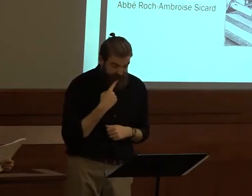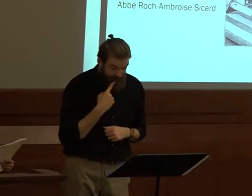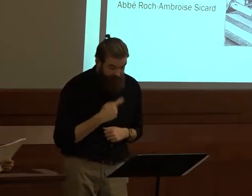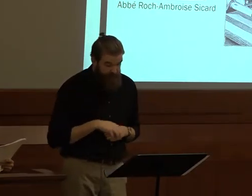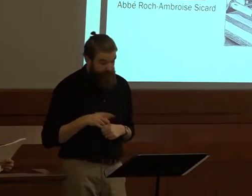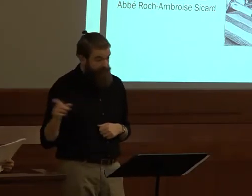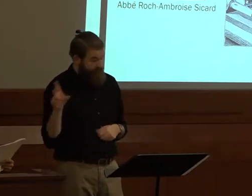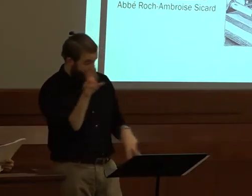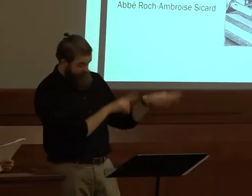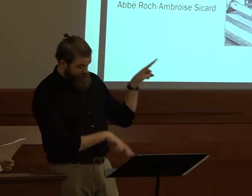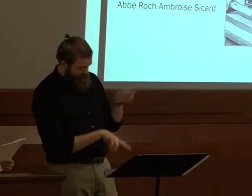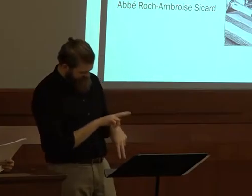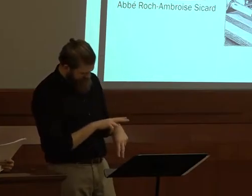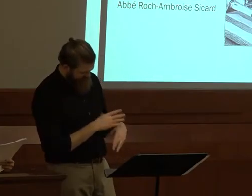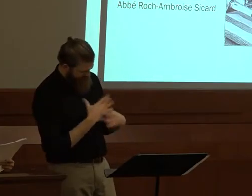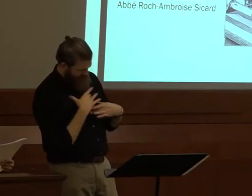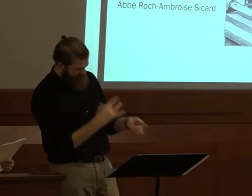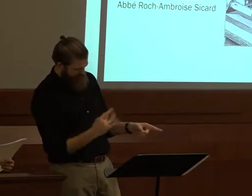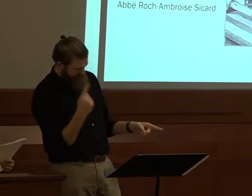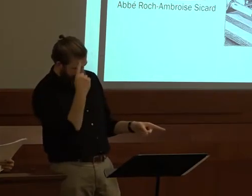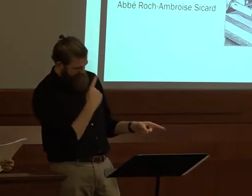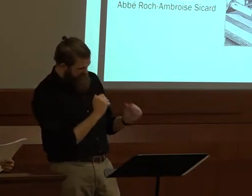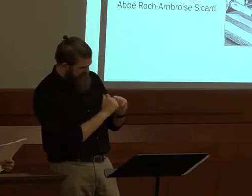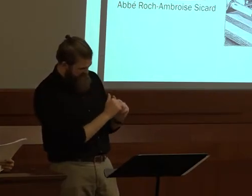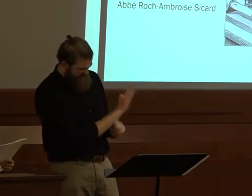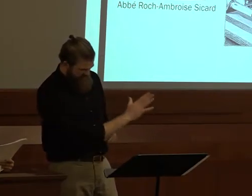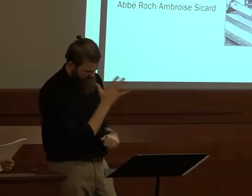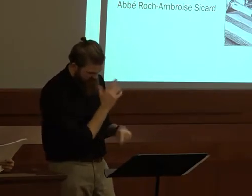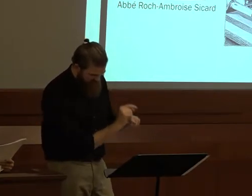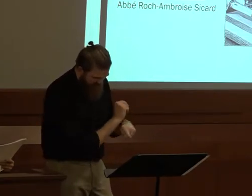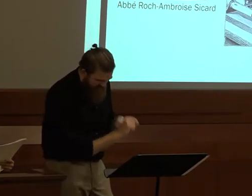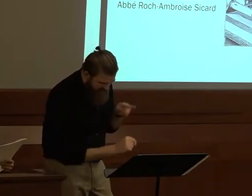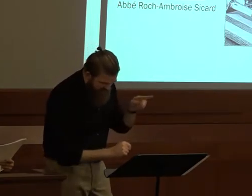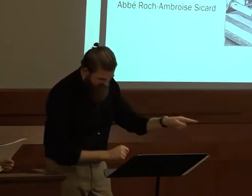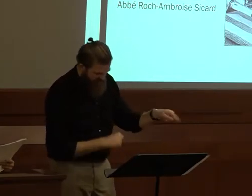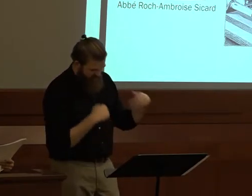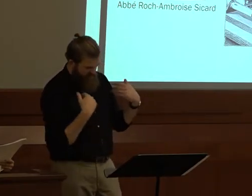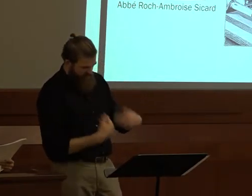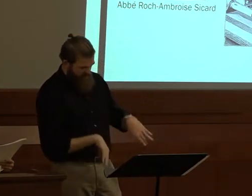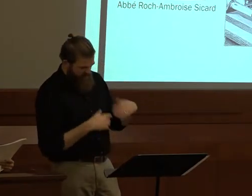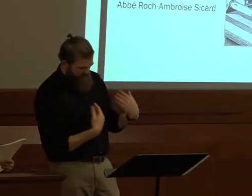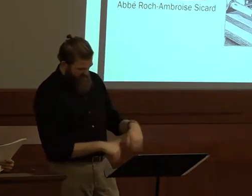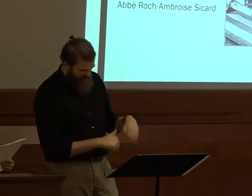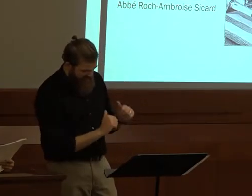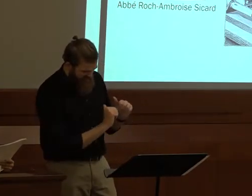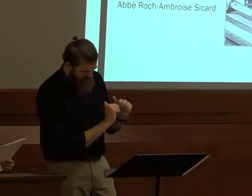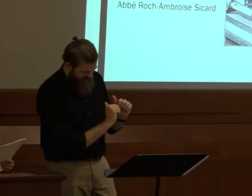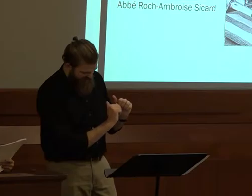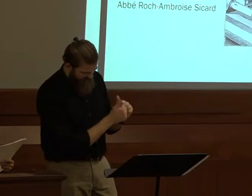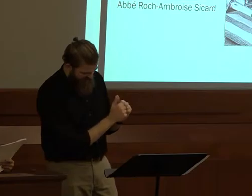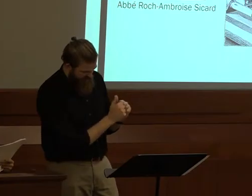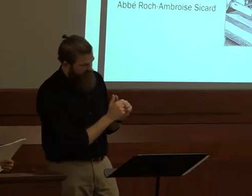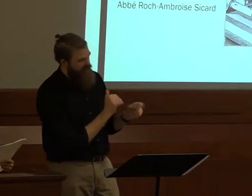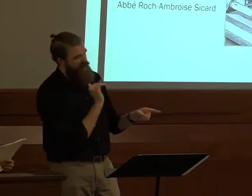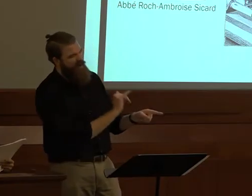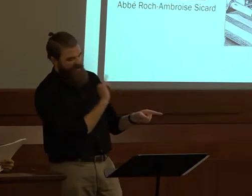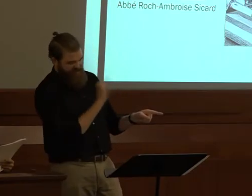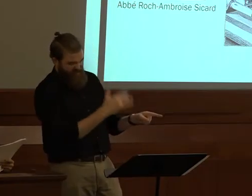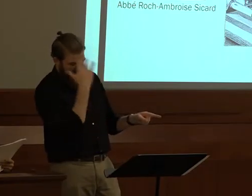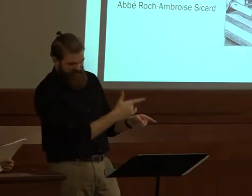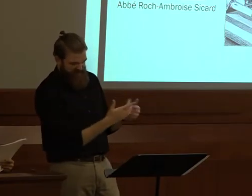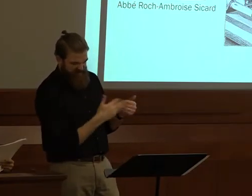there with his superior on a religious pilgrimage, along with 60 war widows, stopping to pray at holy sites along the